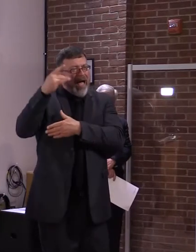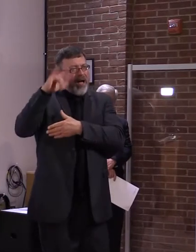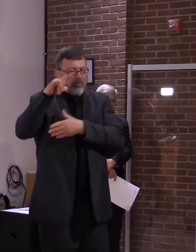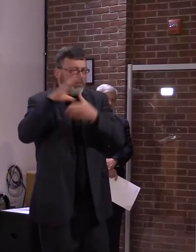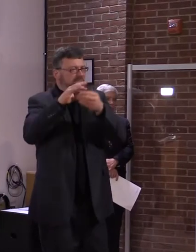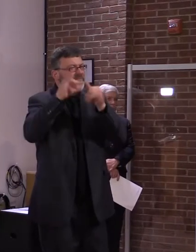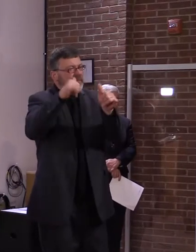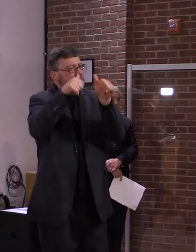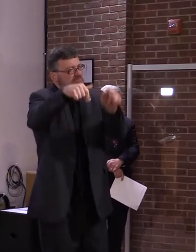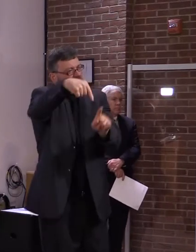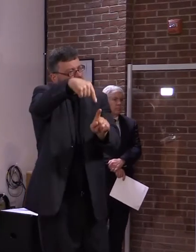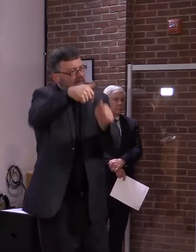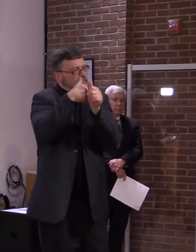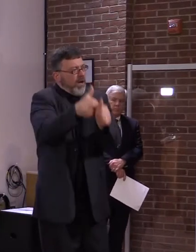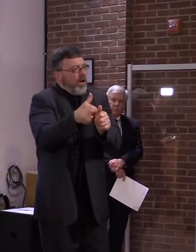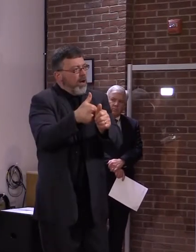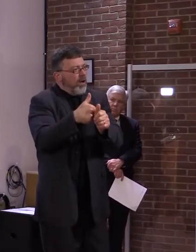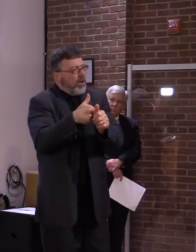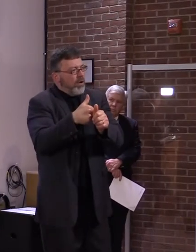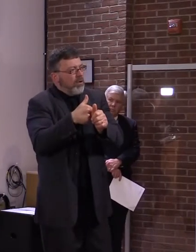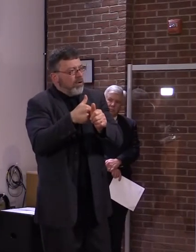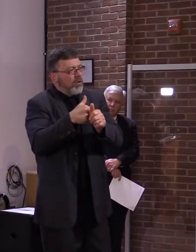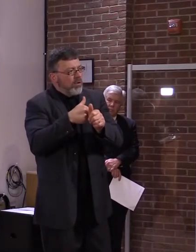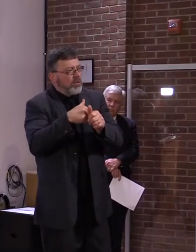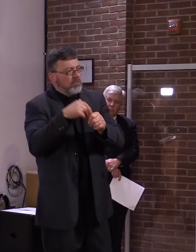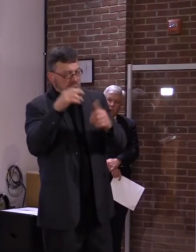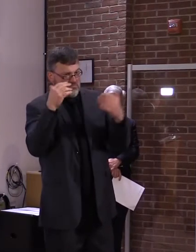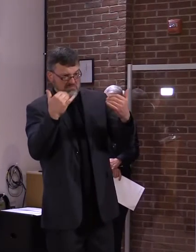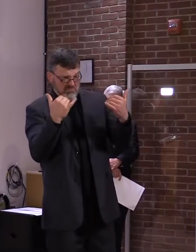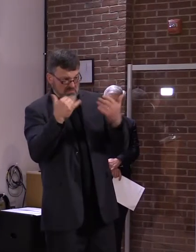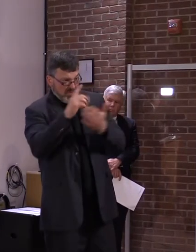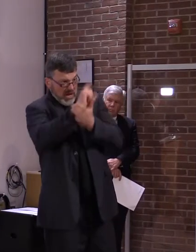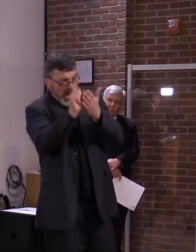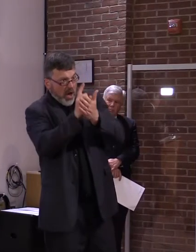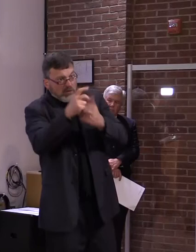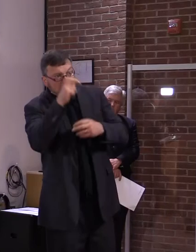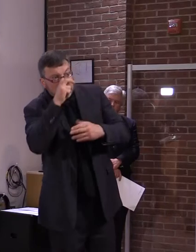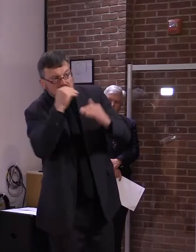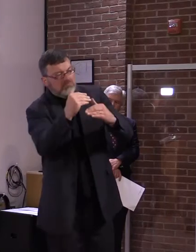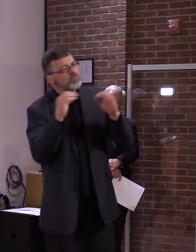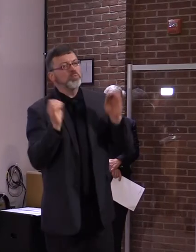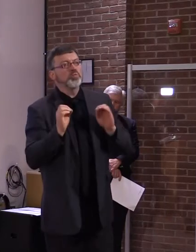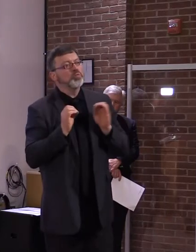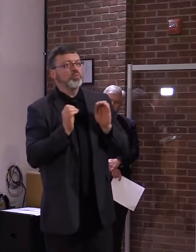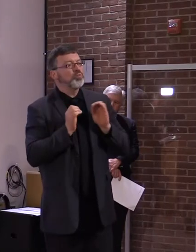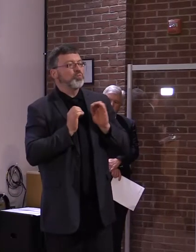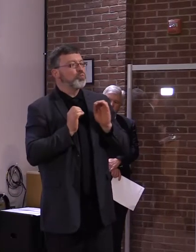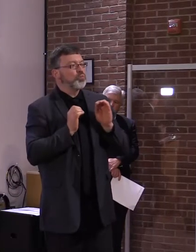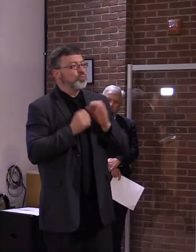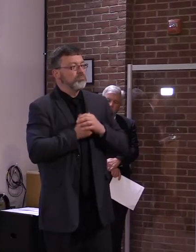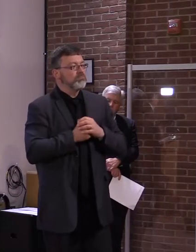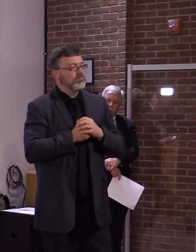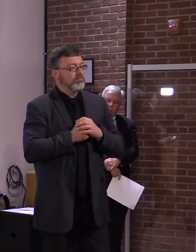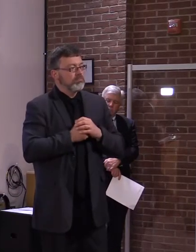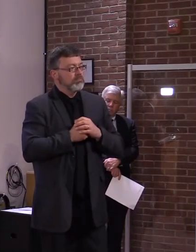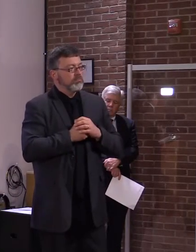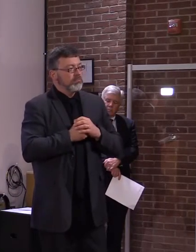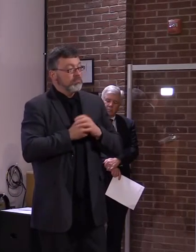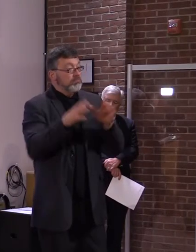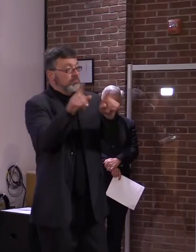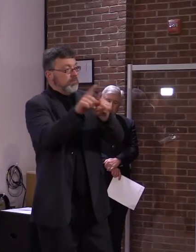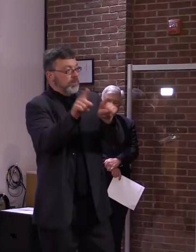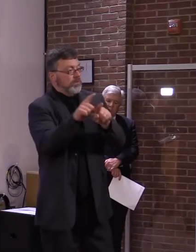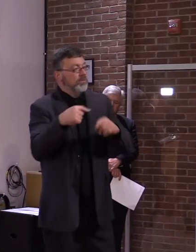the hours of operation. In terms of whether municipalities have that ability to